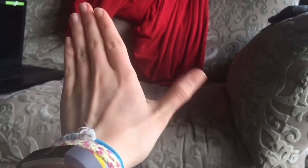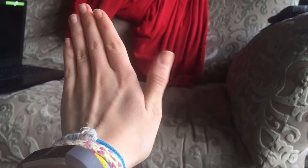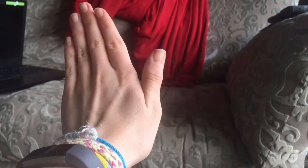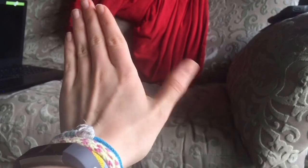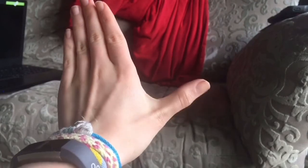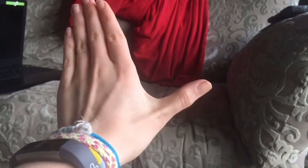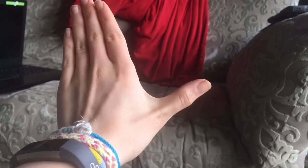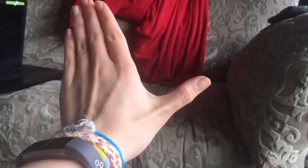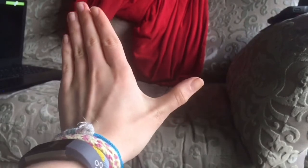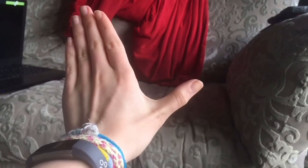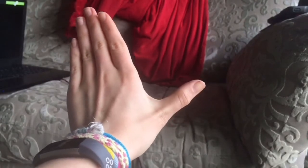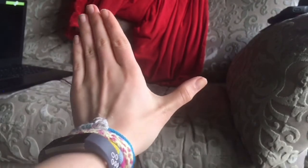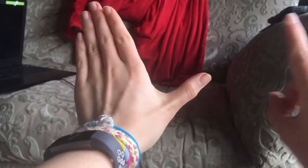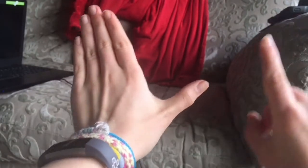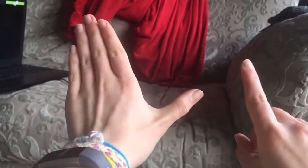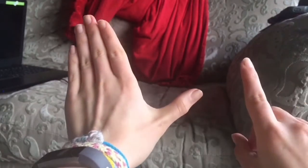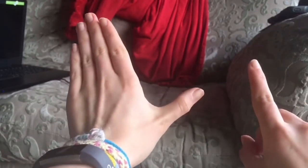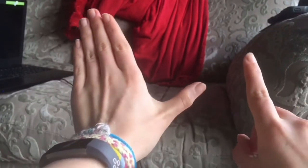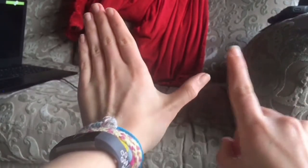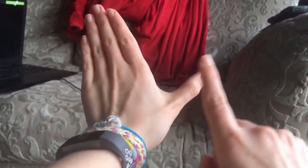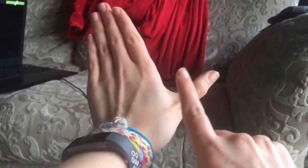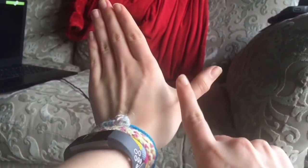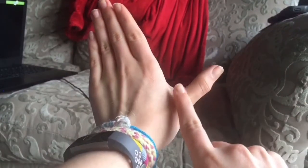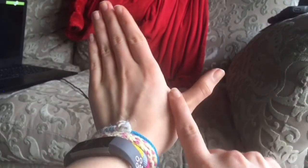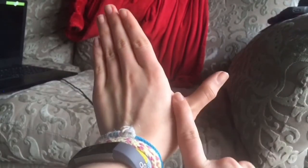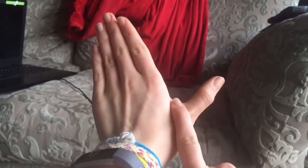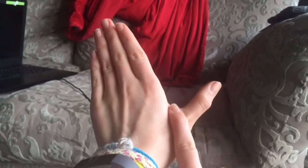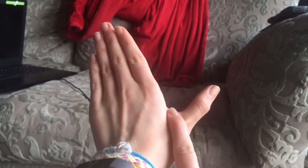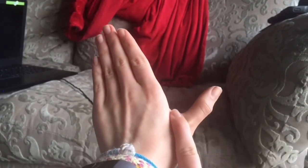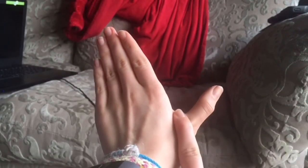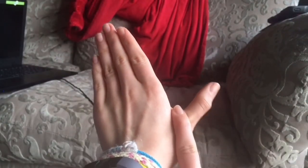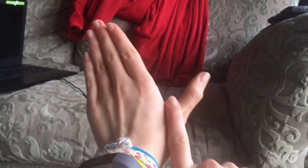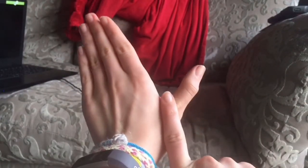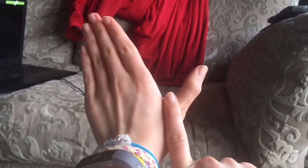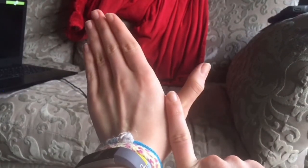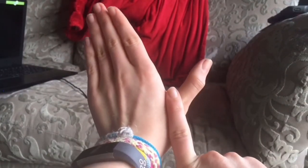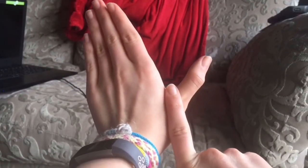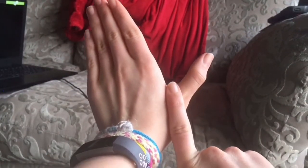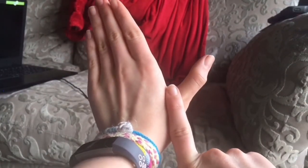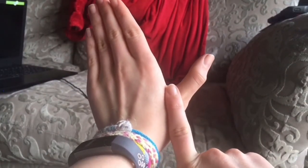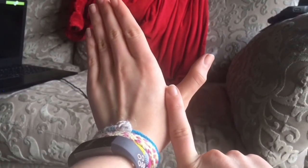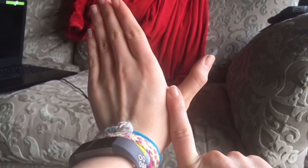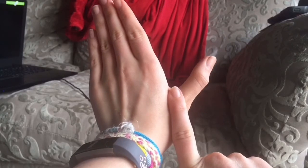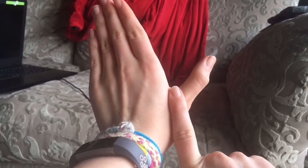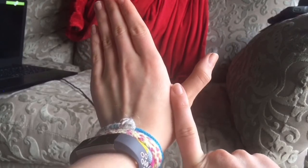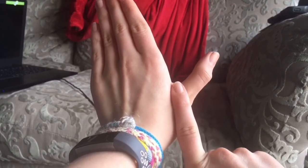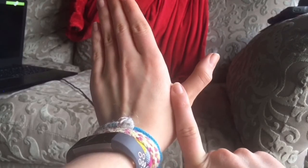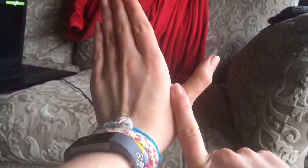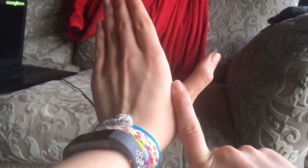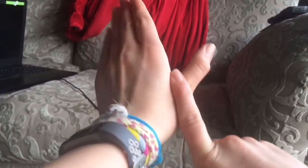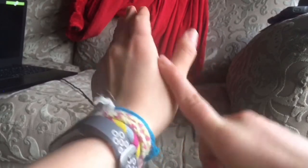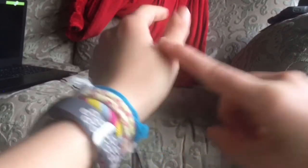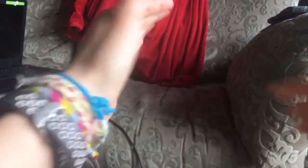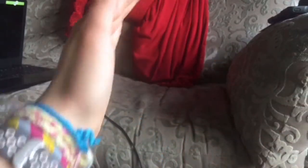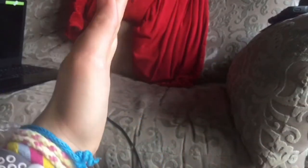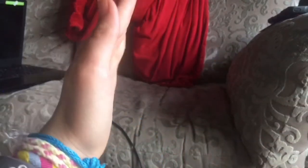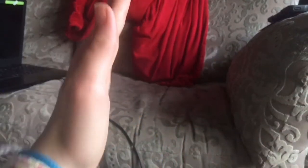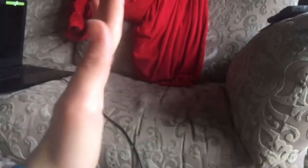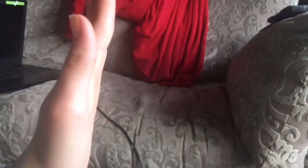really wide from it. And you're going to get your pointing finger and put it here so it looks like a capital Y. Then for Z, we're going to